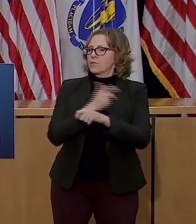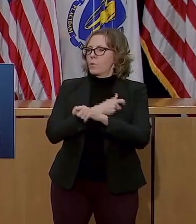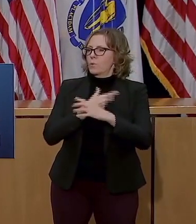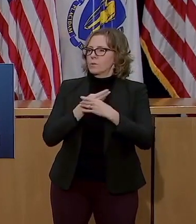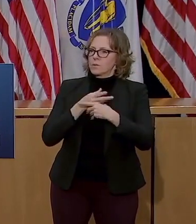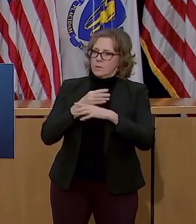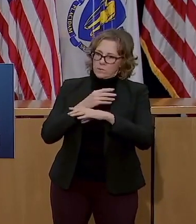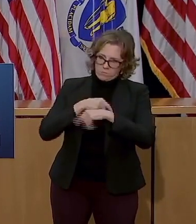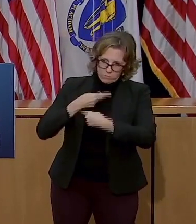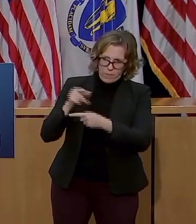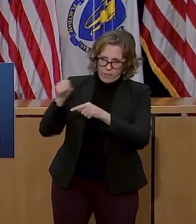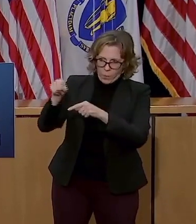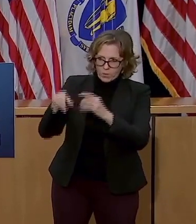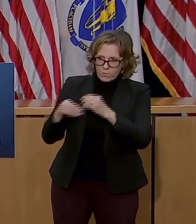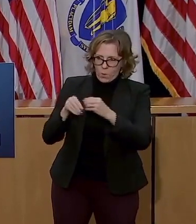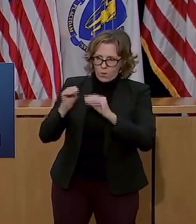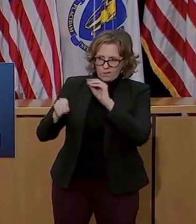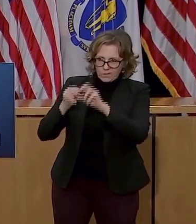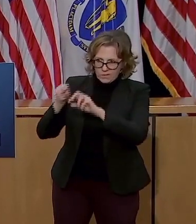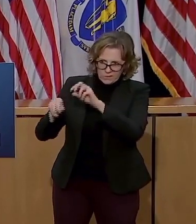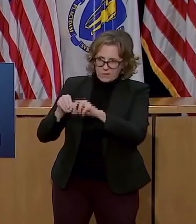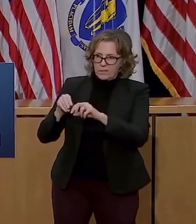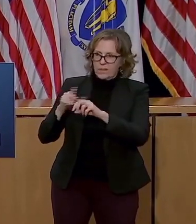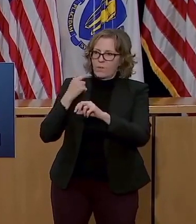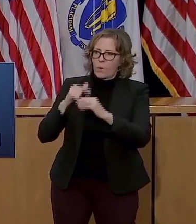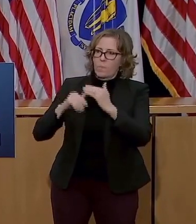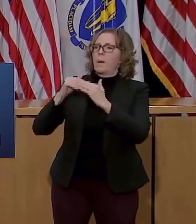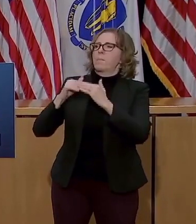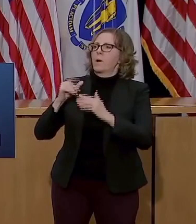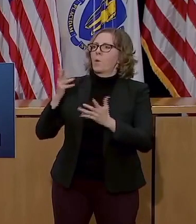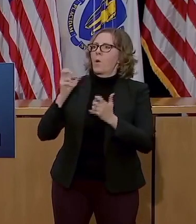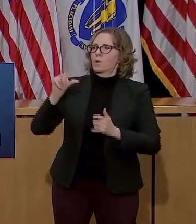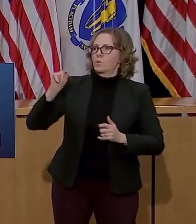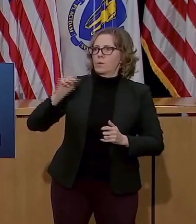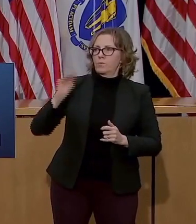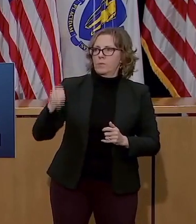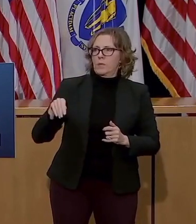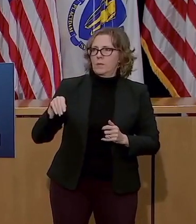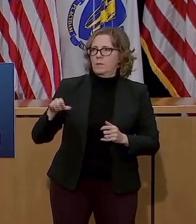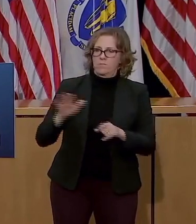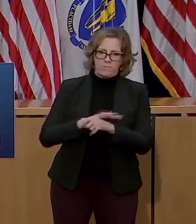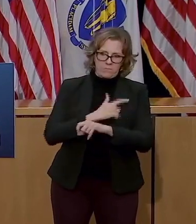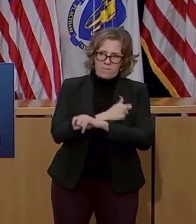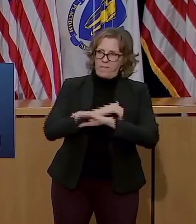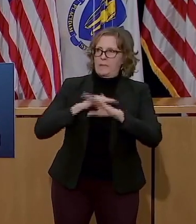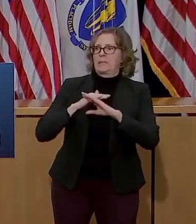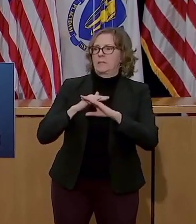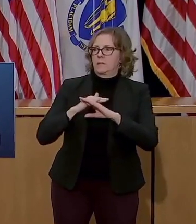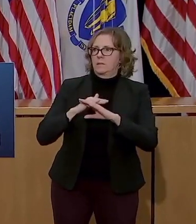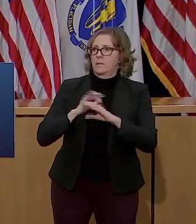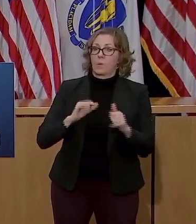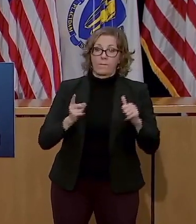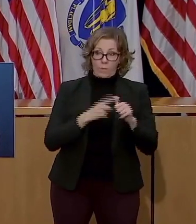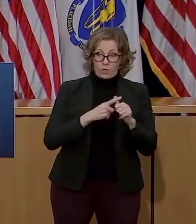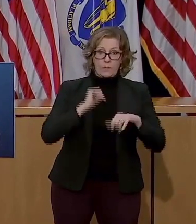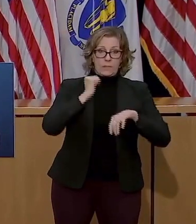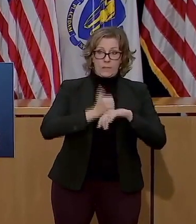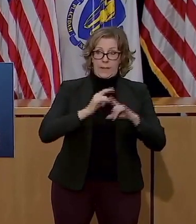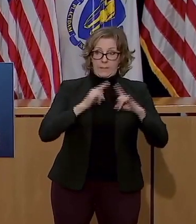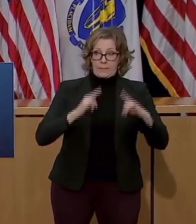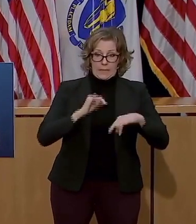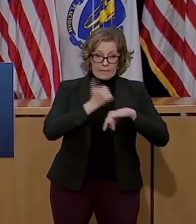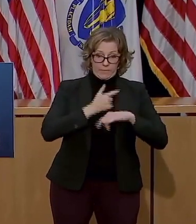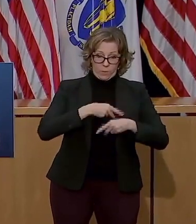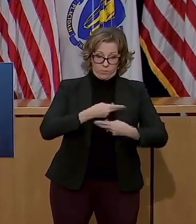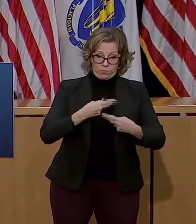those communities in order to achieve that 20%. So that's sort of like a layer on top of, we get the sites up, right? And then you start to look